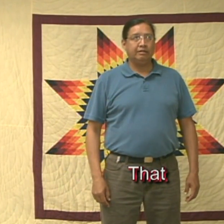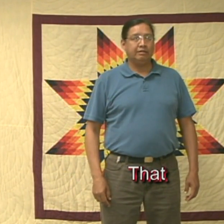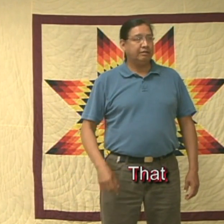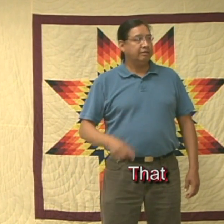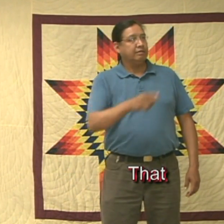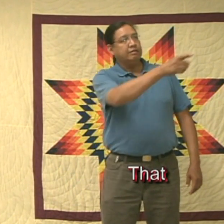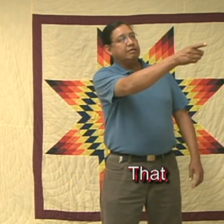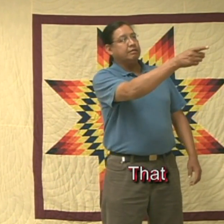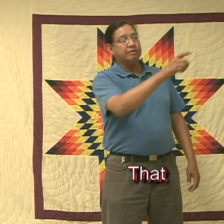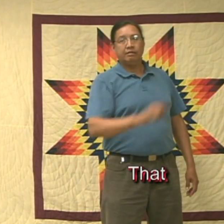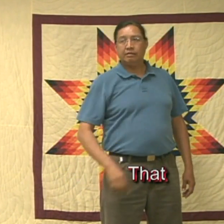Hey.